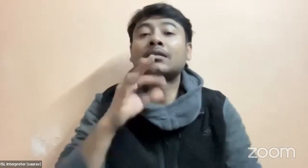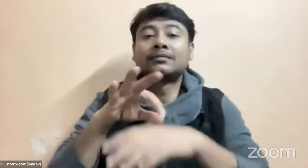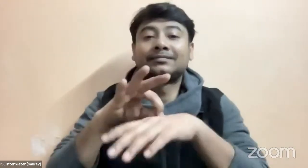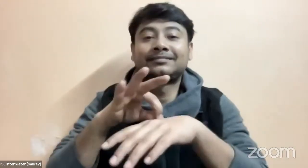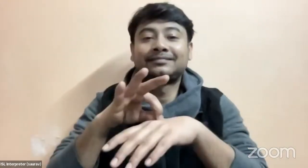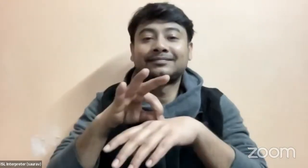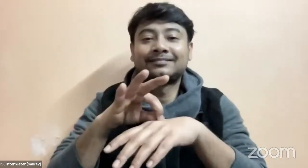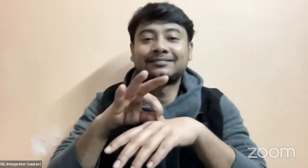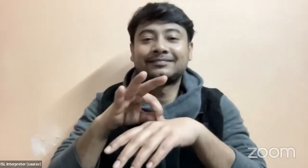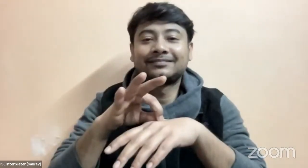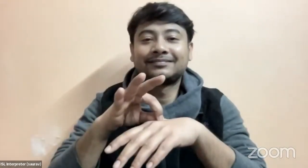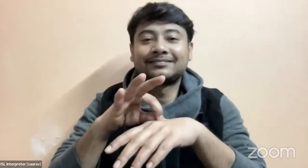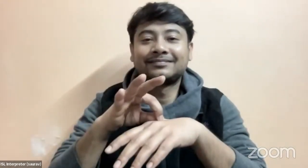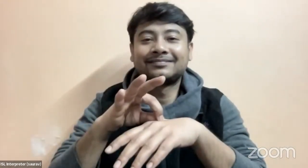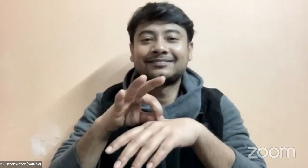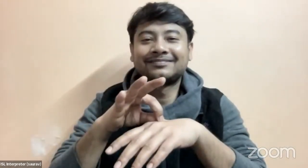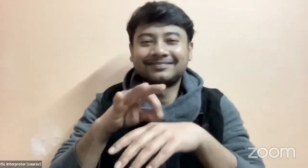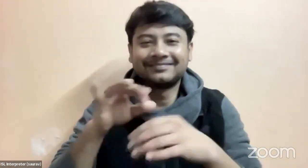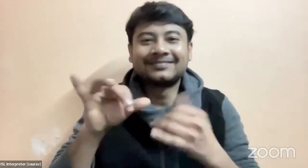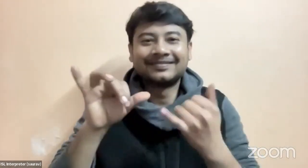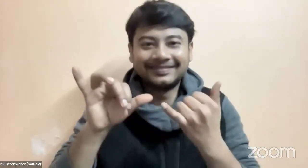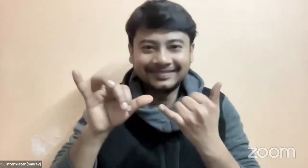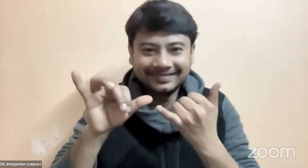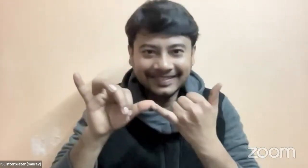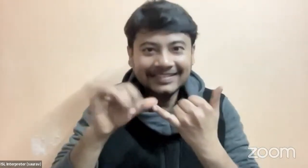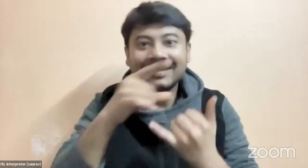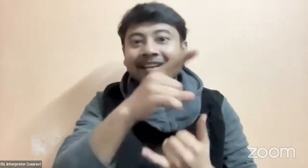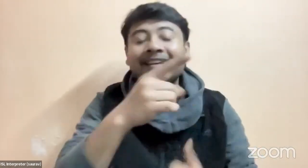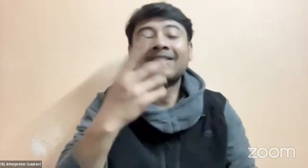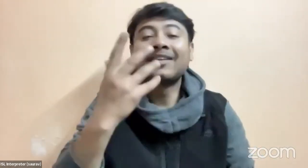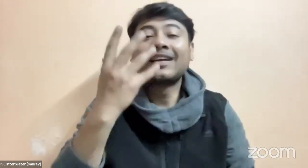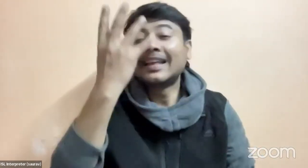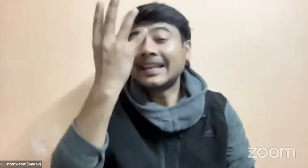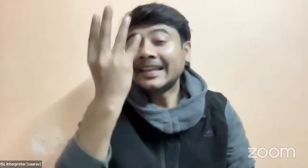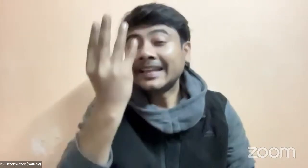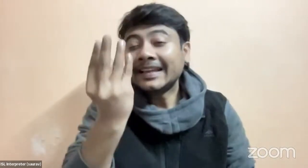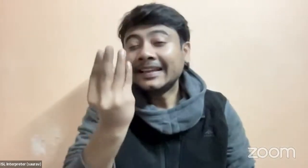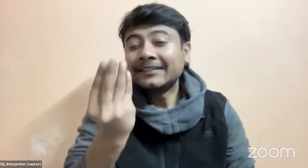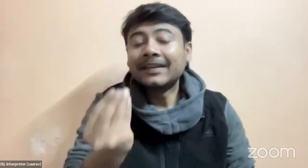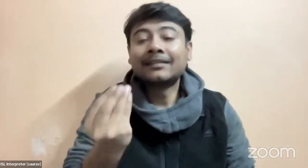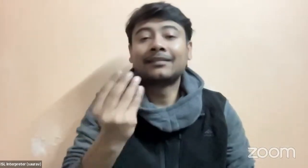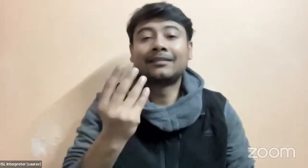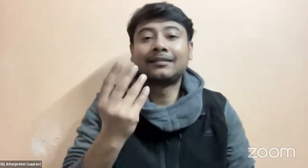why he is called as Shama Sundara. Please write.